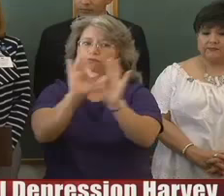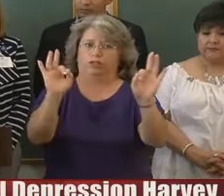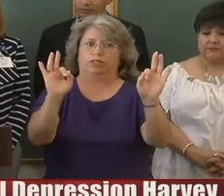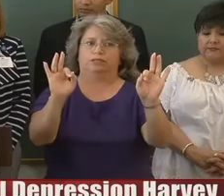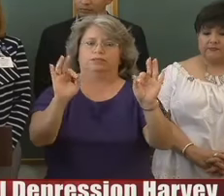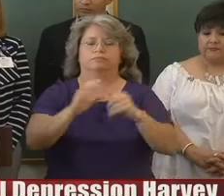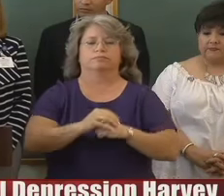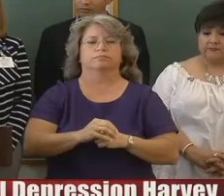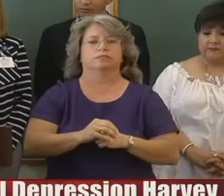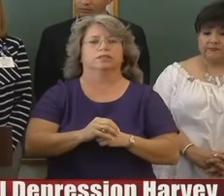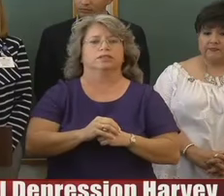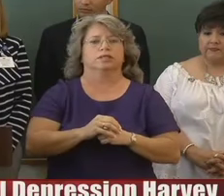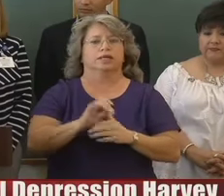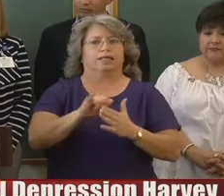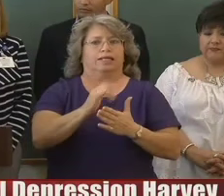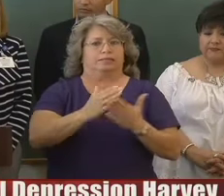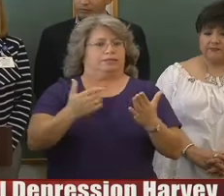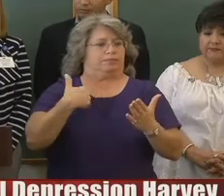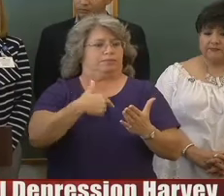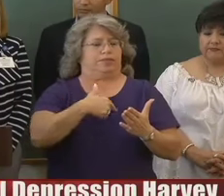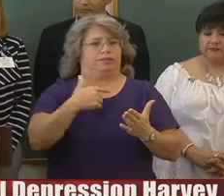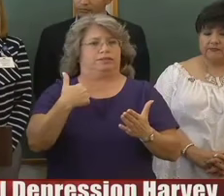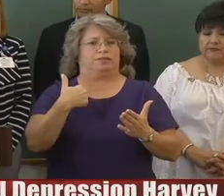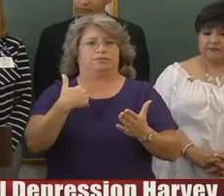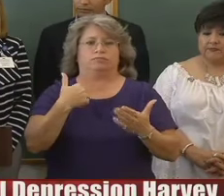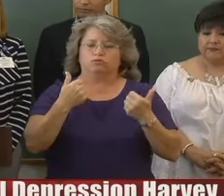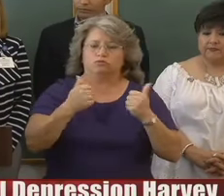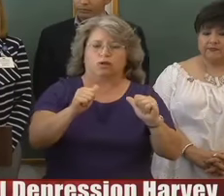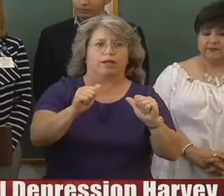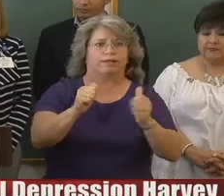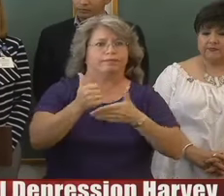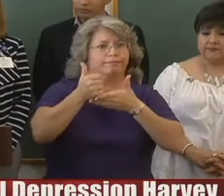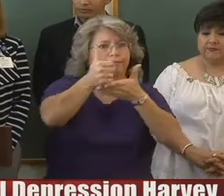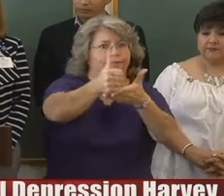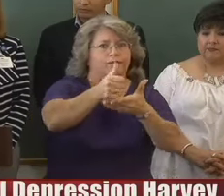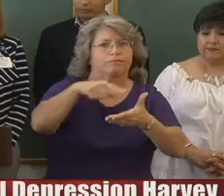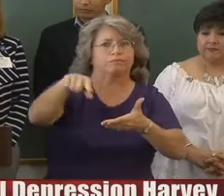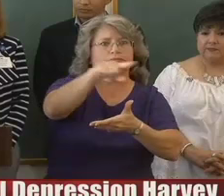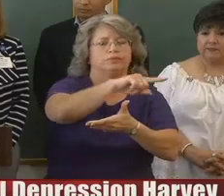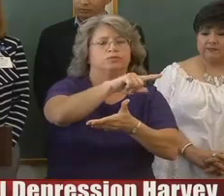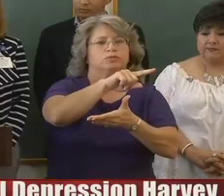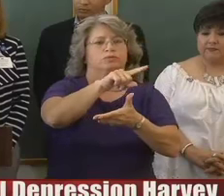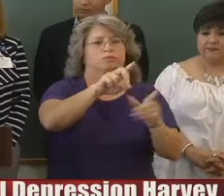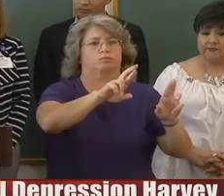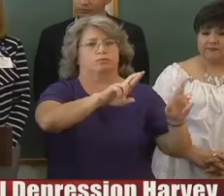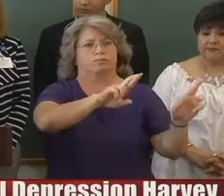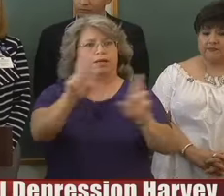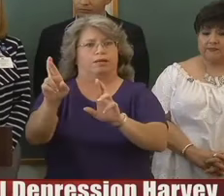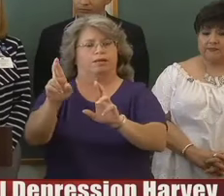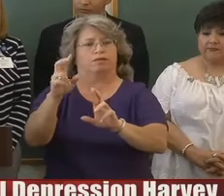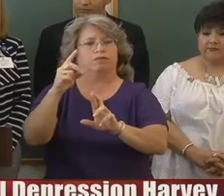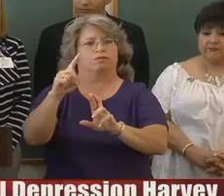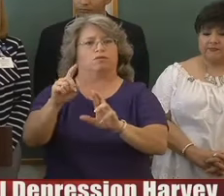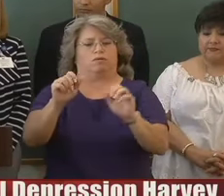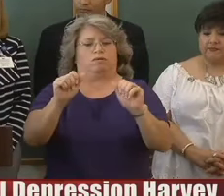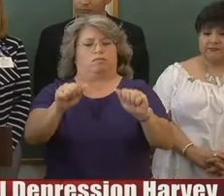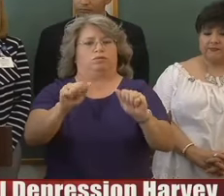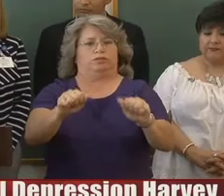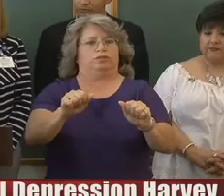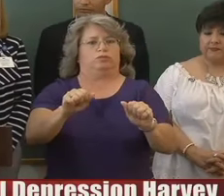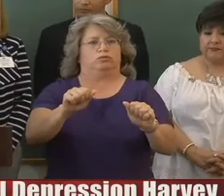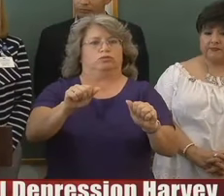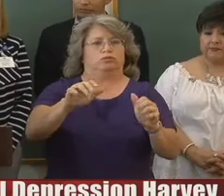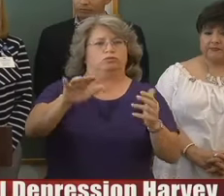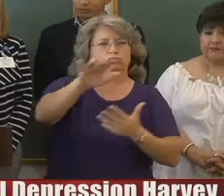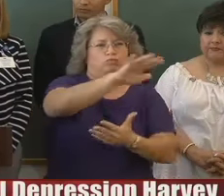These are some of the things we are trying to do to aid and assist you as we prepare for the potential